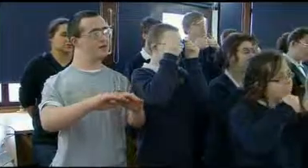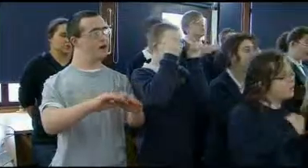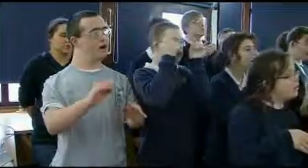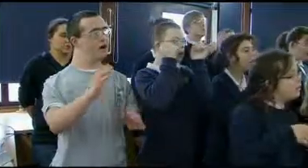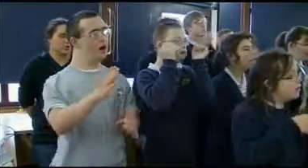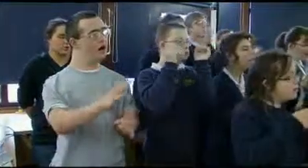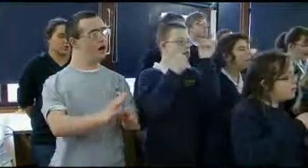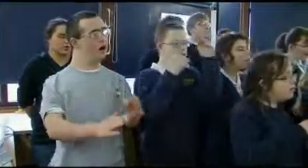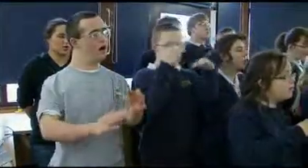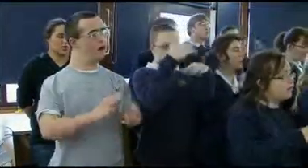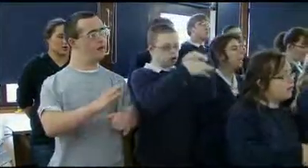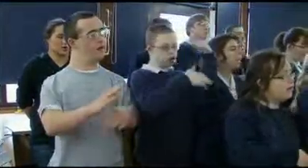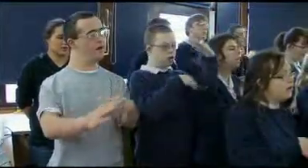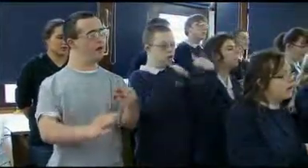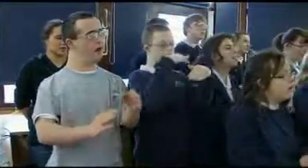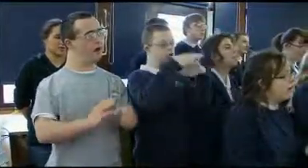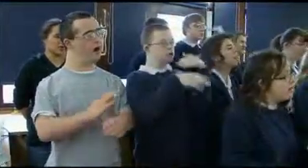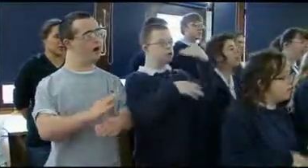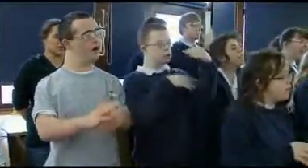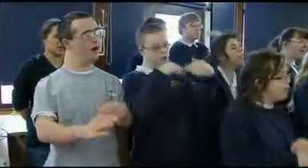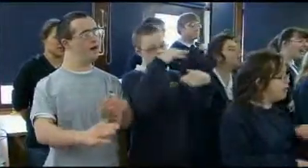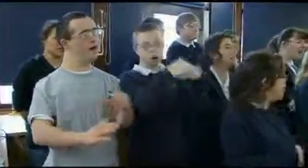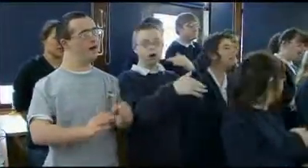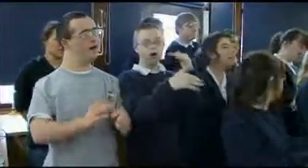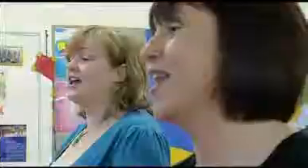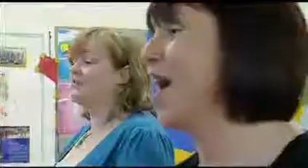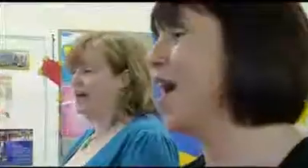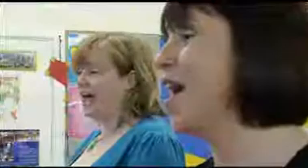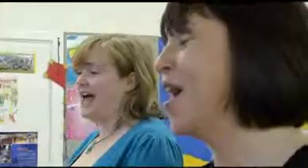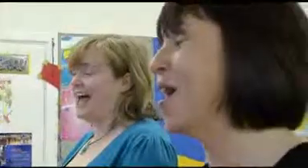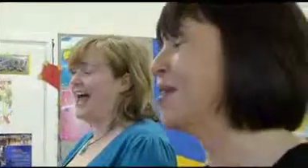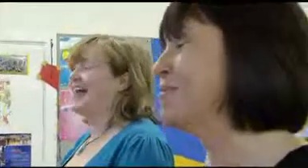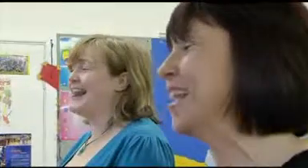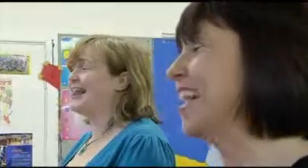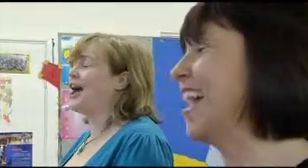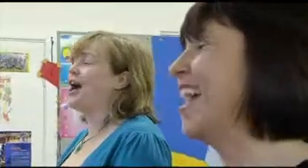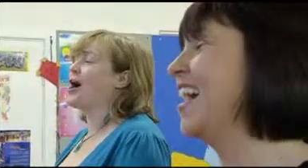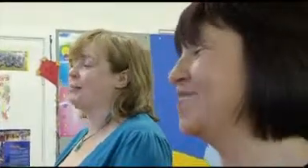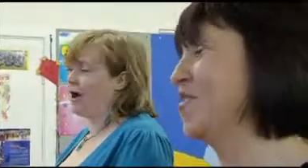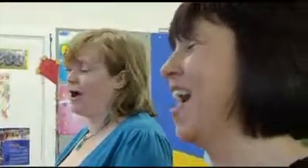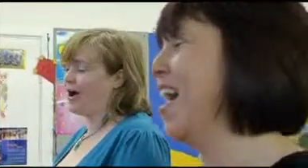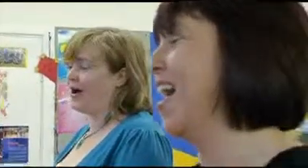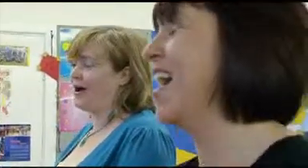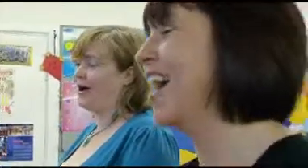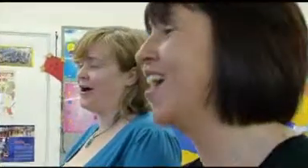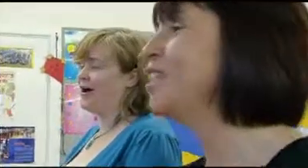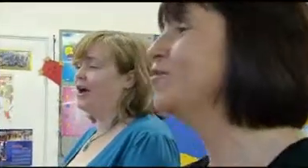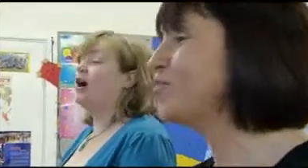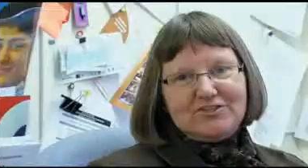night, all is calm. Jane has got such qualities about her that she does inspire others.